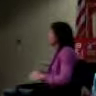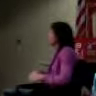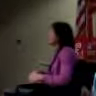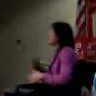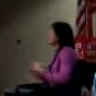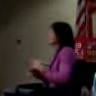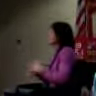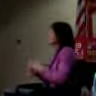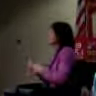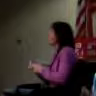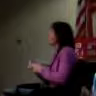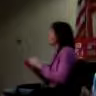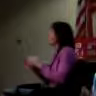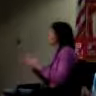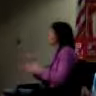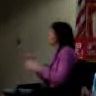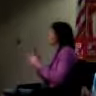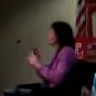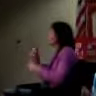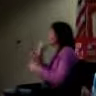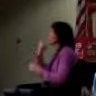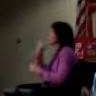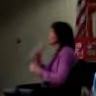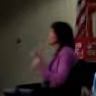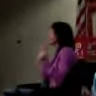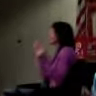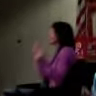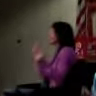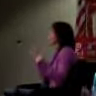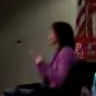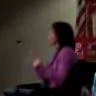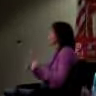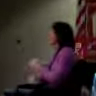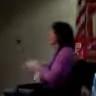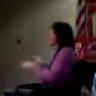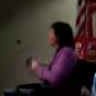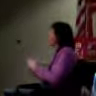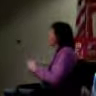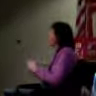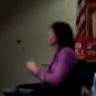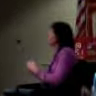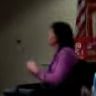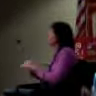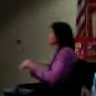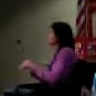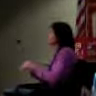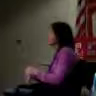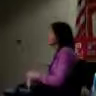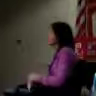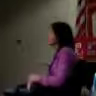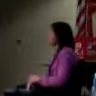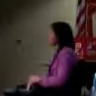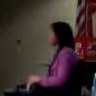the excitement from the person on the sidelines, the cheerleader, the bench kid, and the guy in play, is that all the same kind of